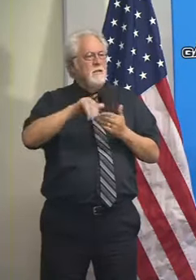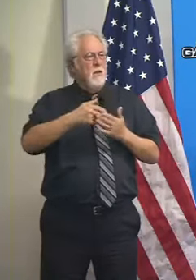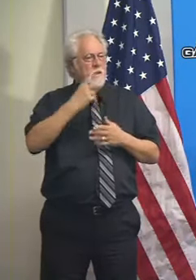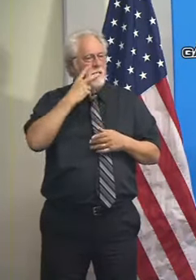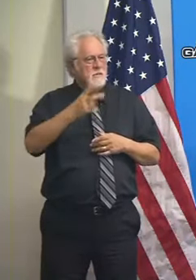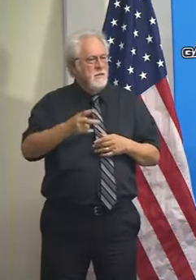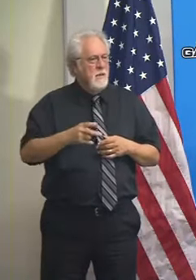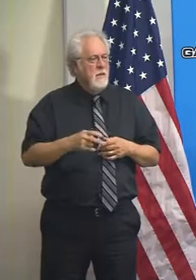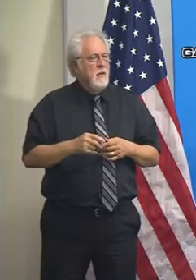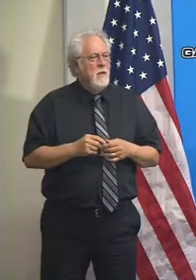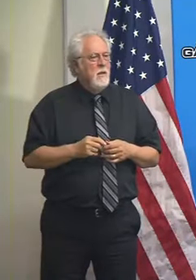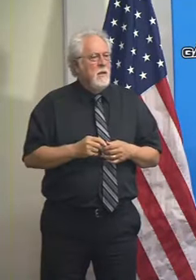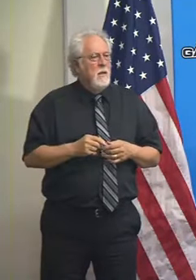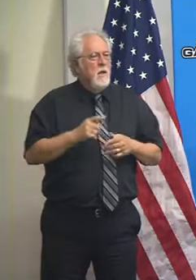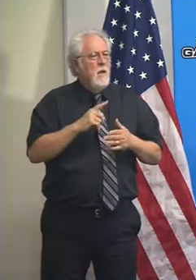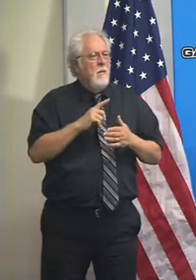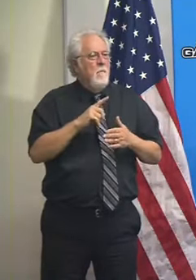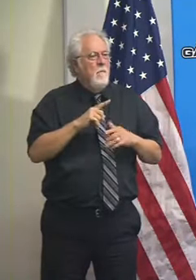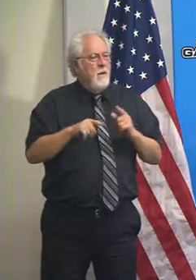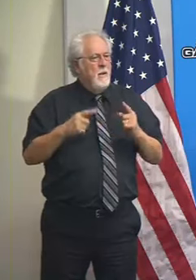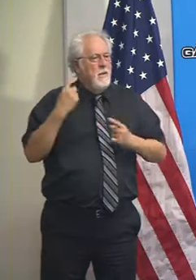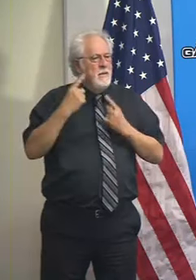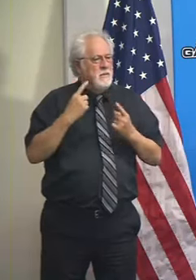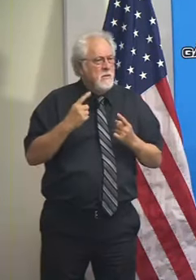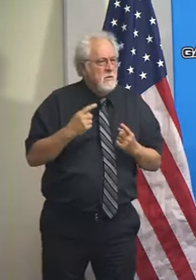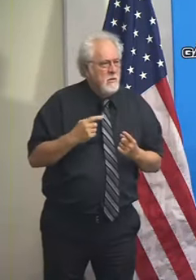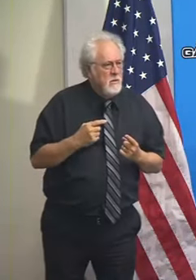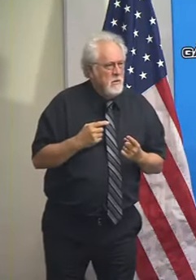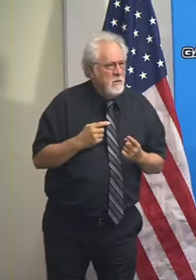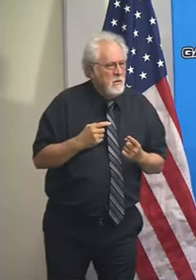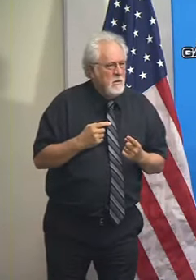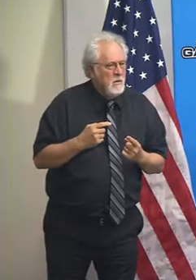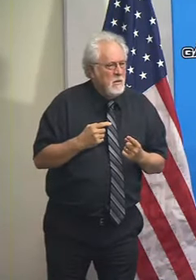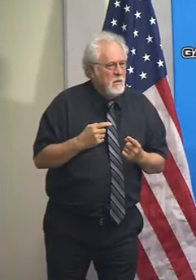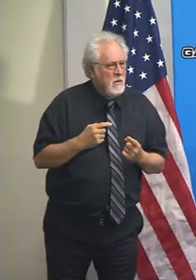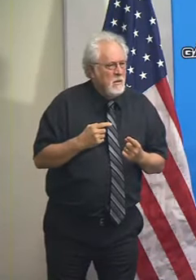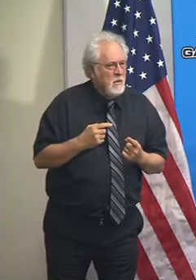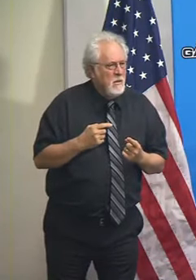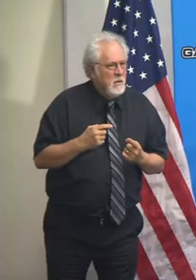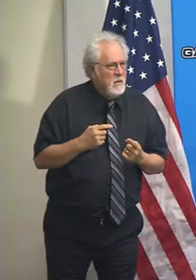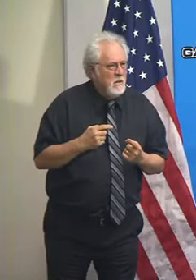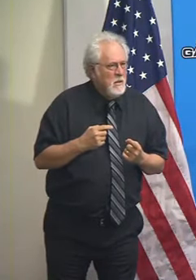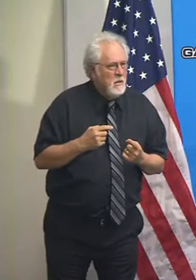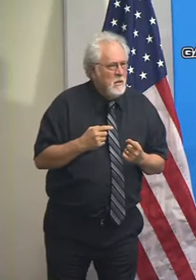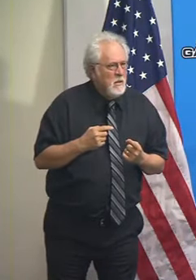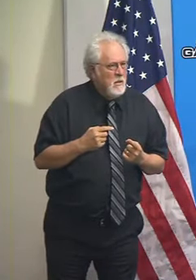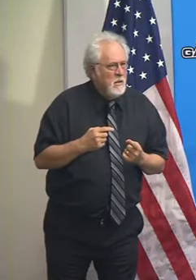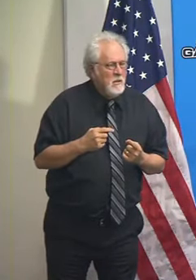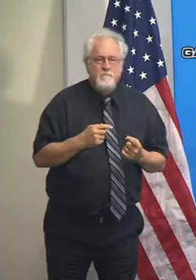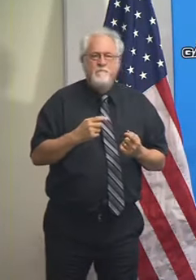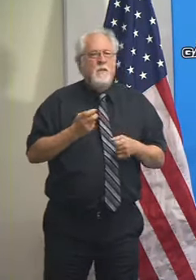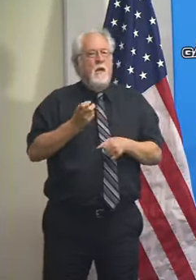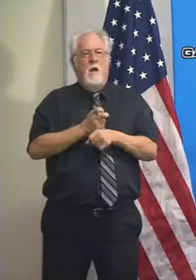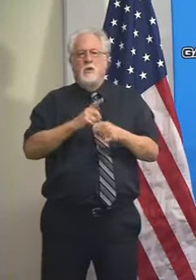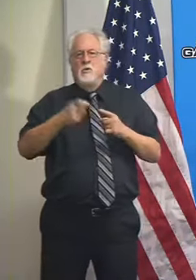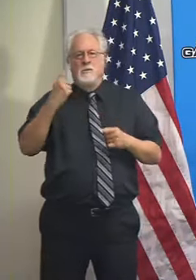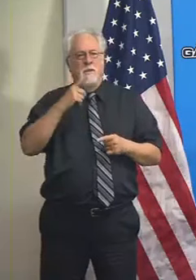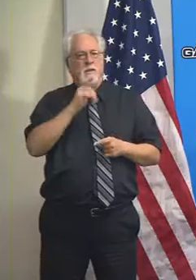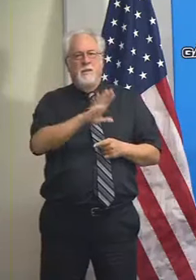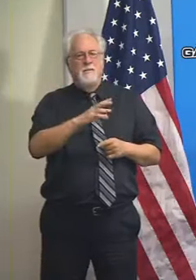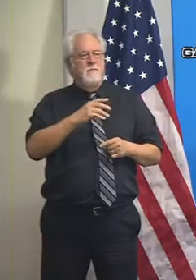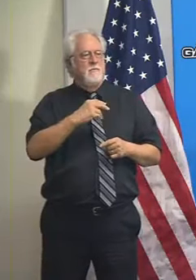can trick them, whatever. But considering you have a low percentage of kids get the disease, low percentage of tests, et cetera, how do you